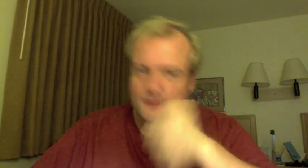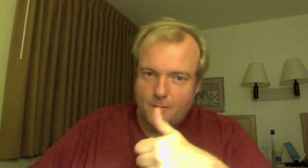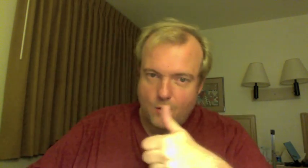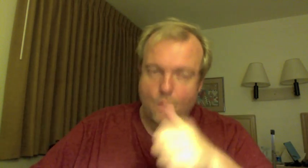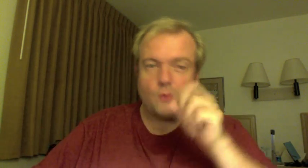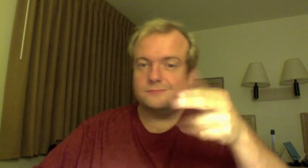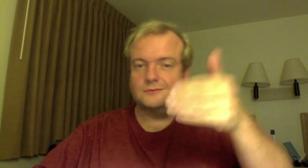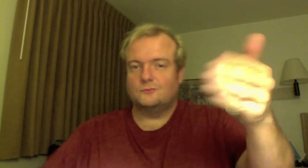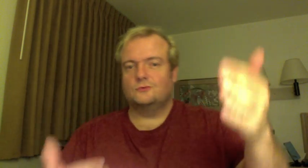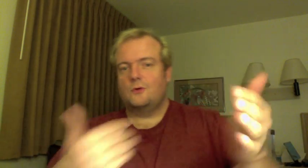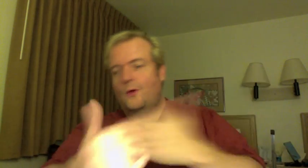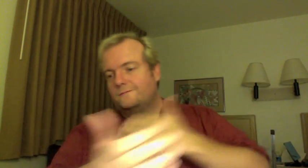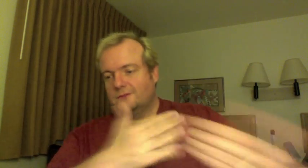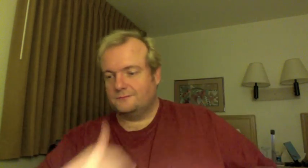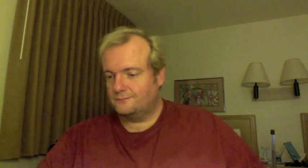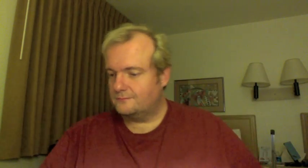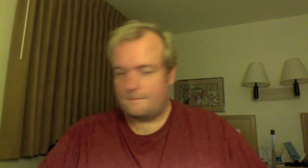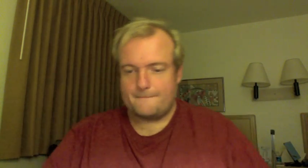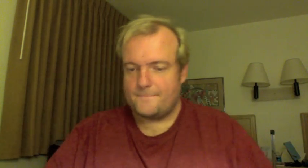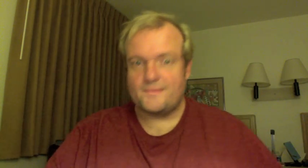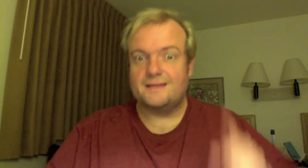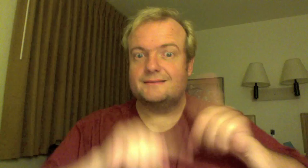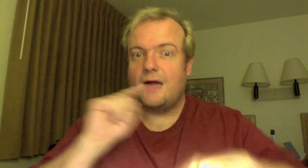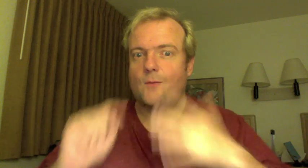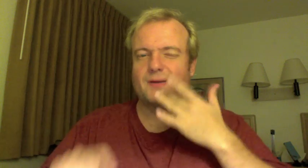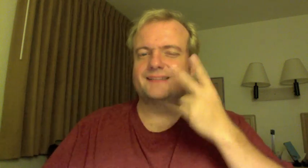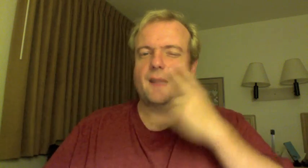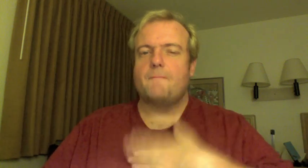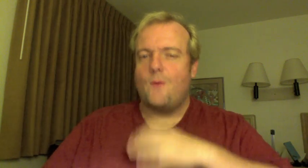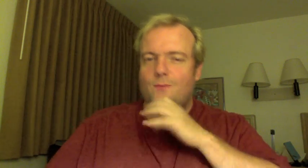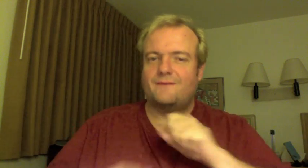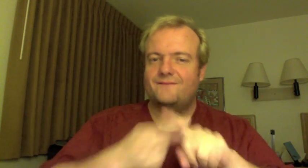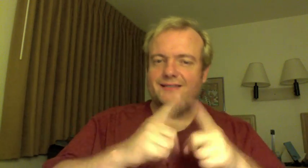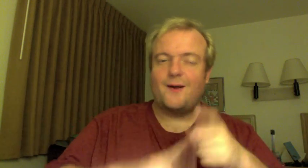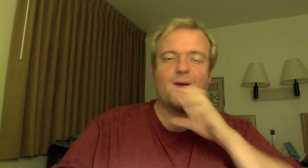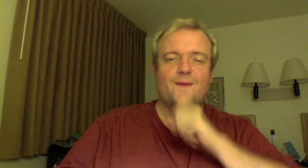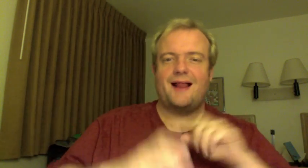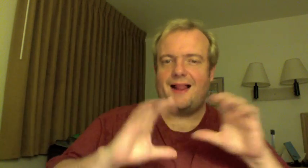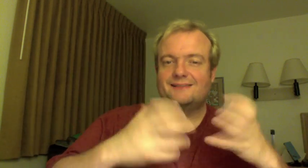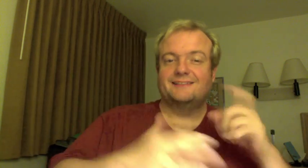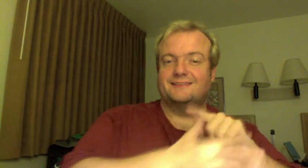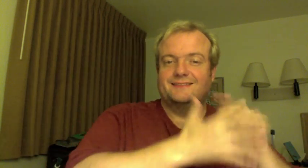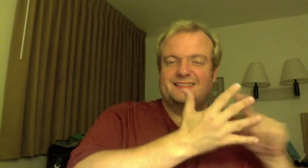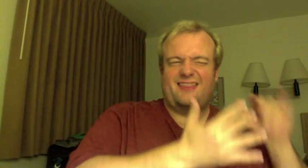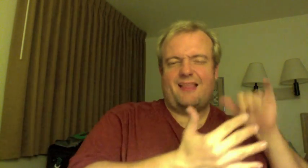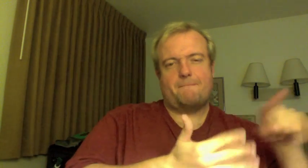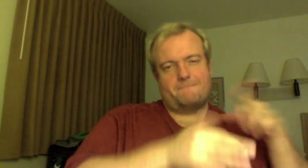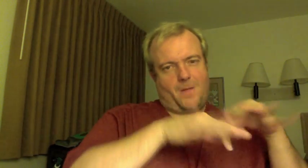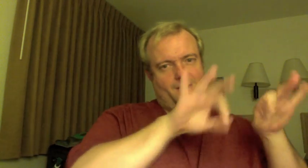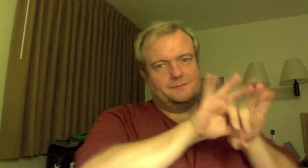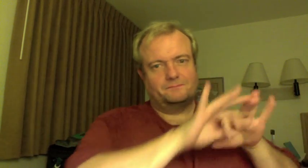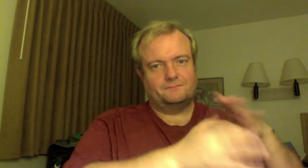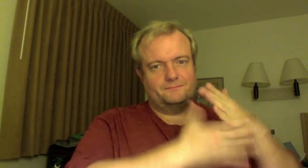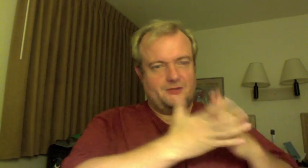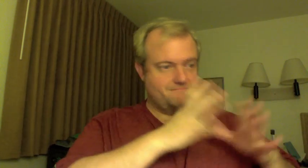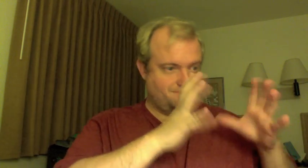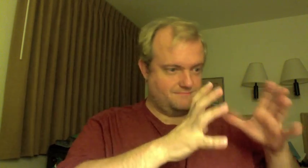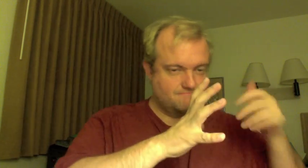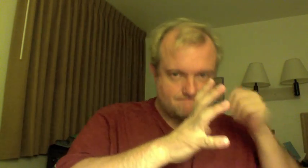one end to the other, wrapped around with the same side up at all times. Once again, the